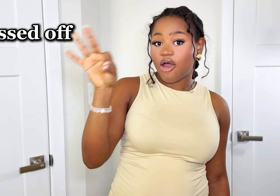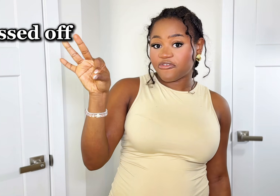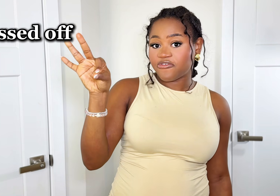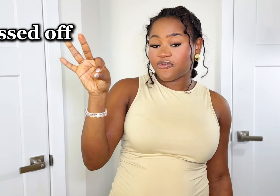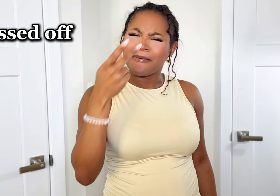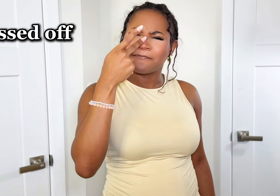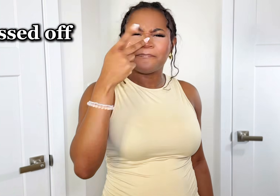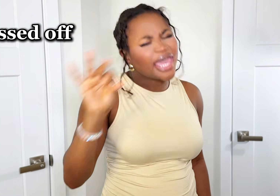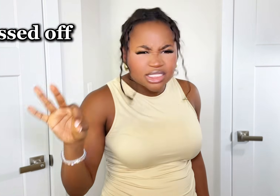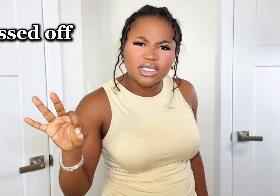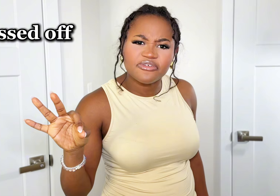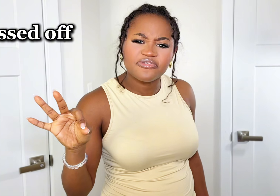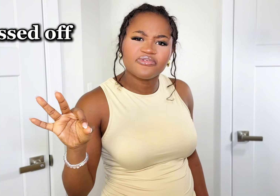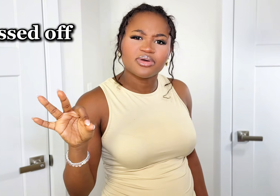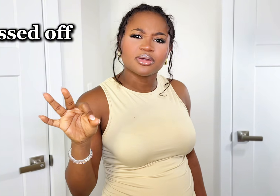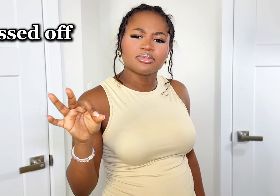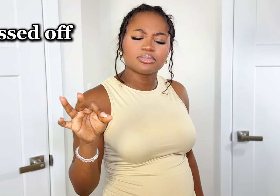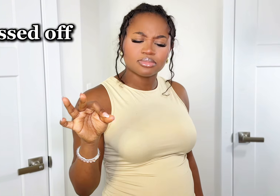off. I'm pissed off.